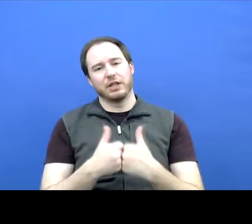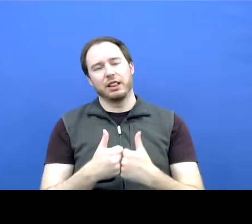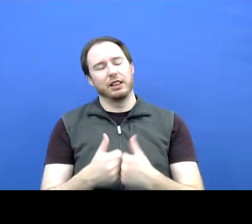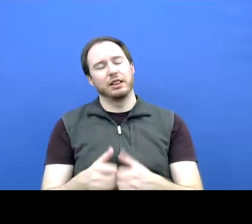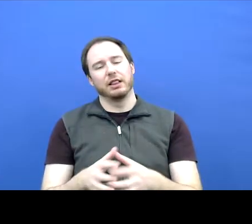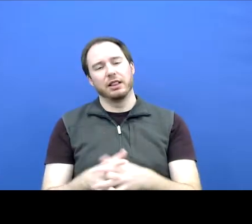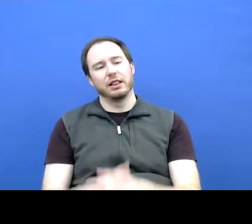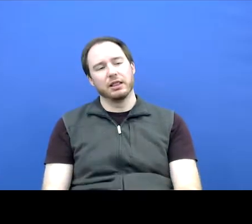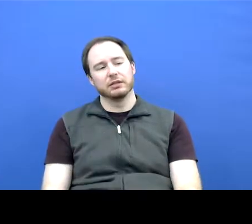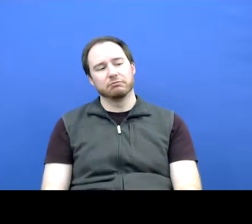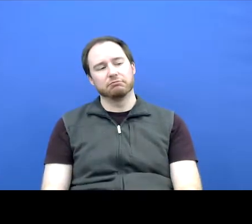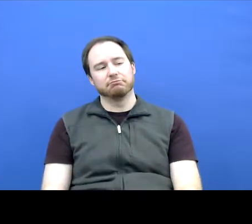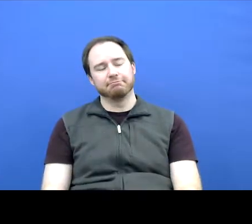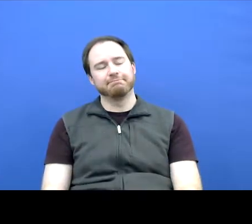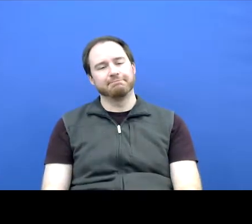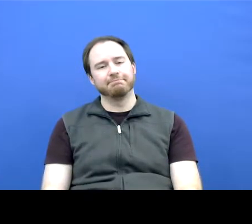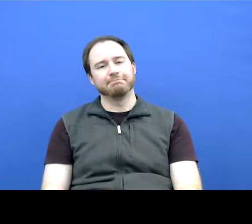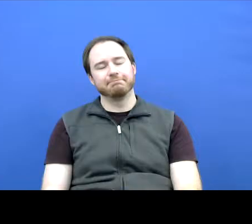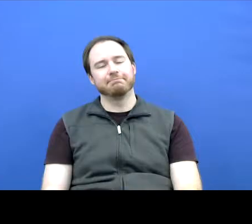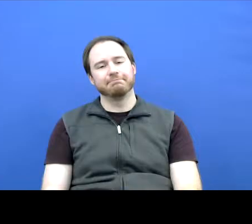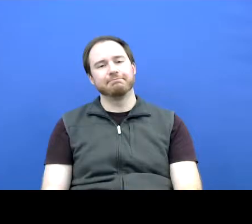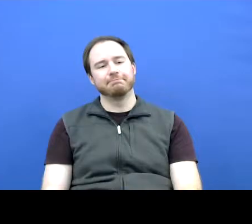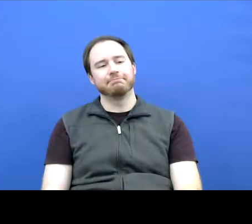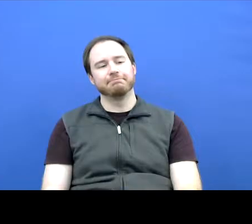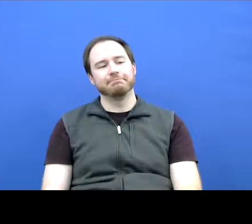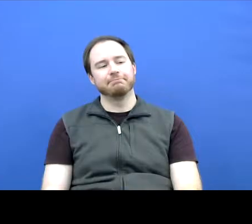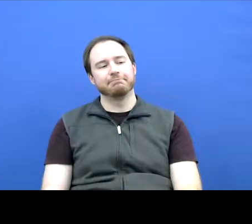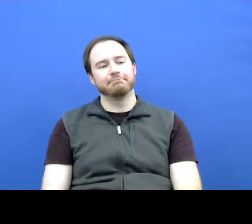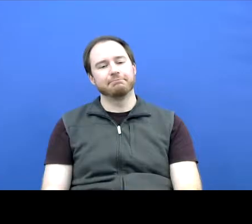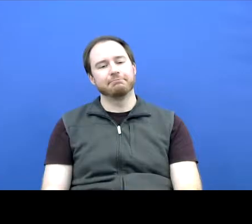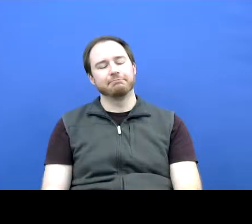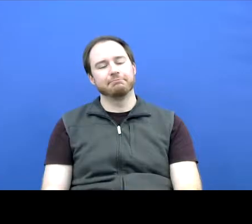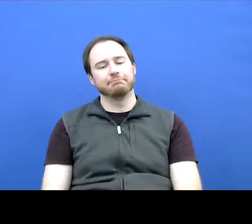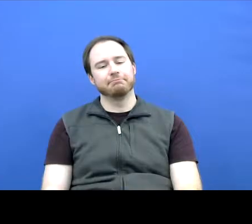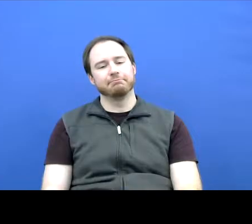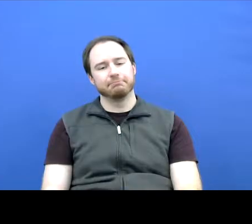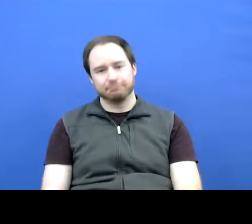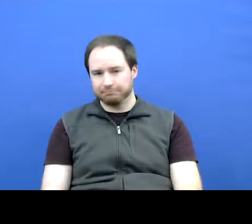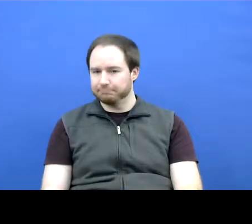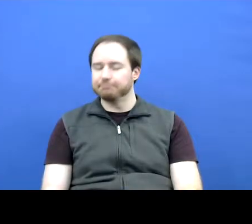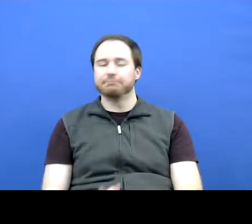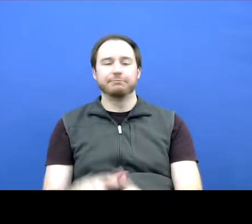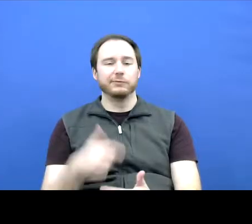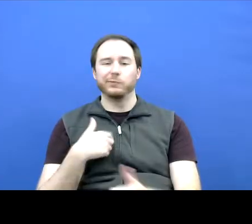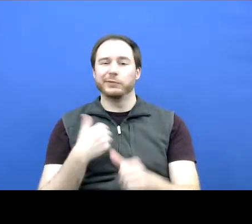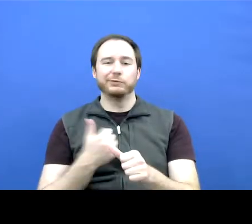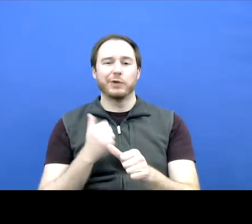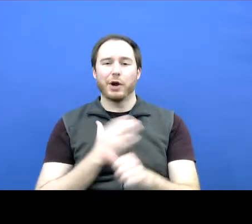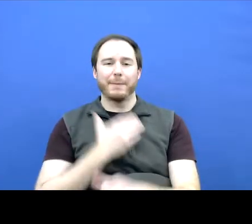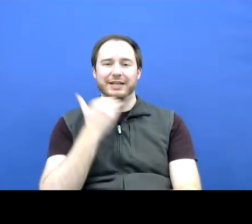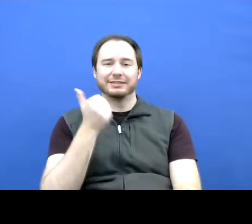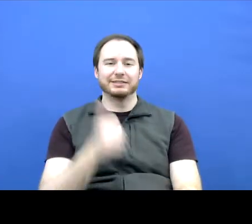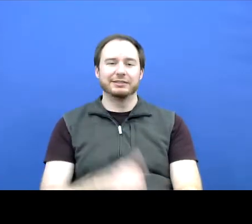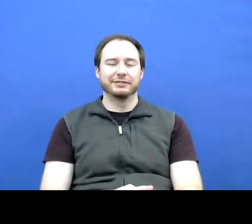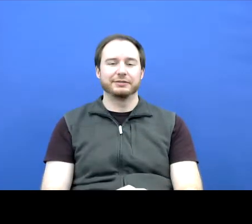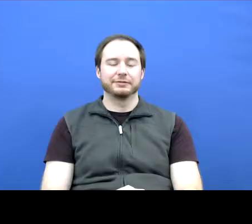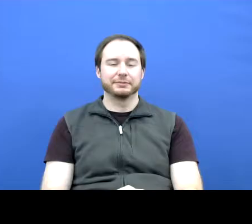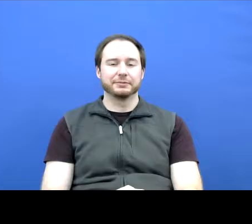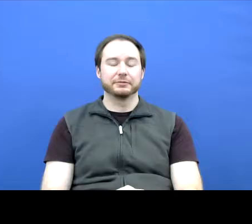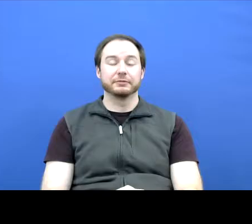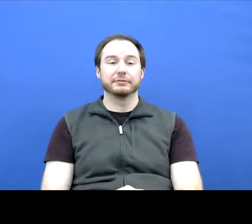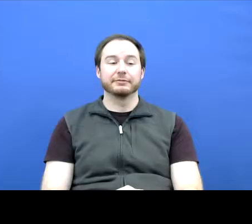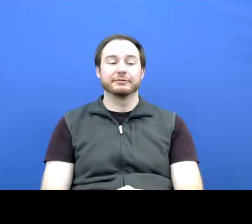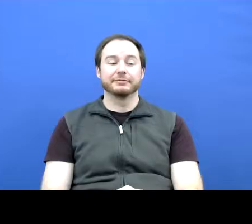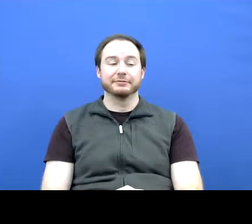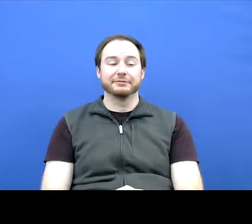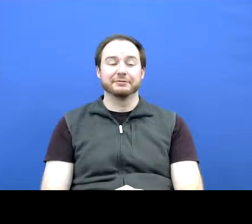that pretty much everybody's facing. So we definitely stay on top of it. One of the things we are